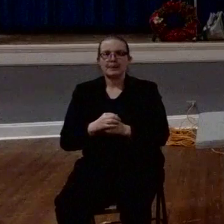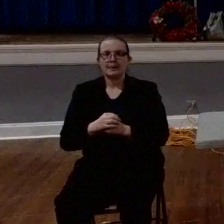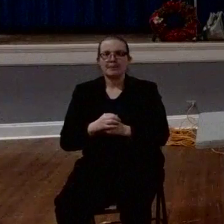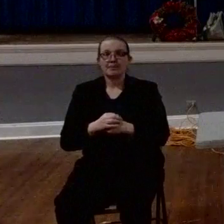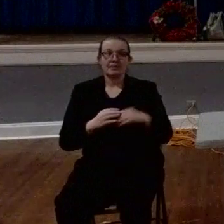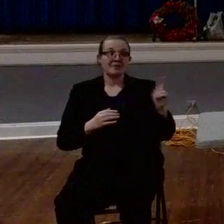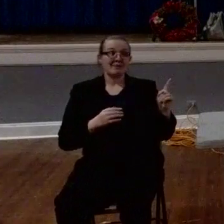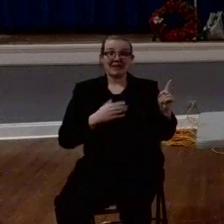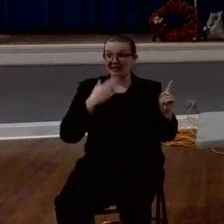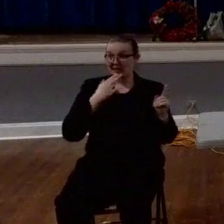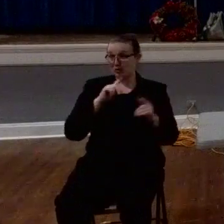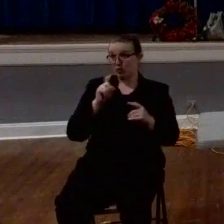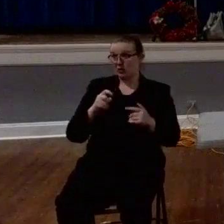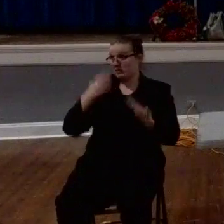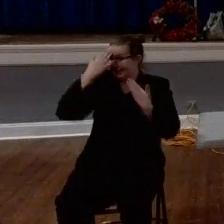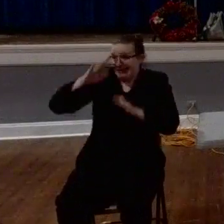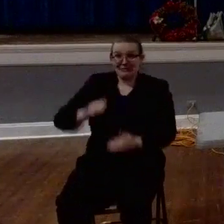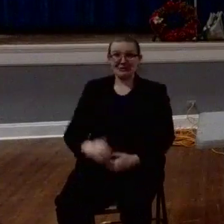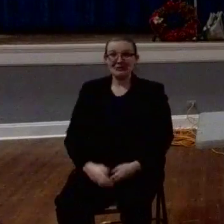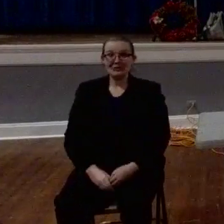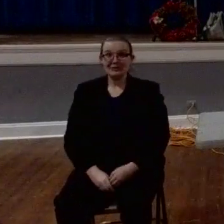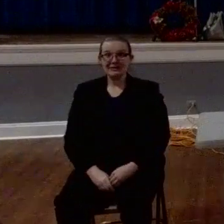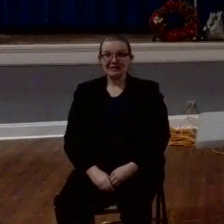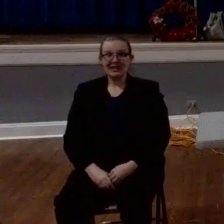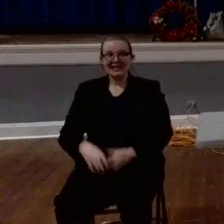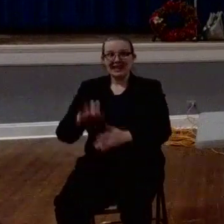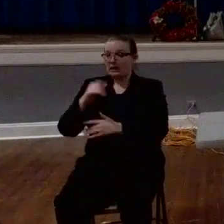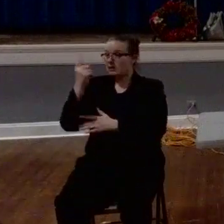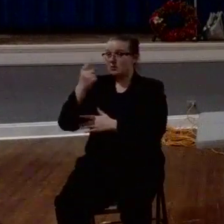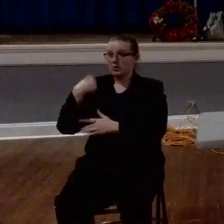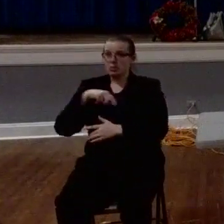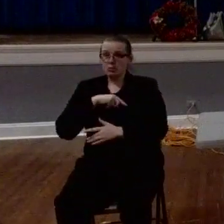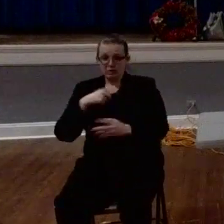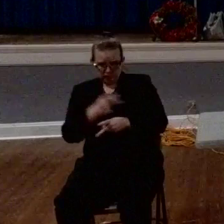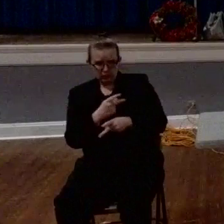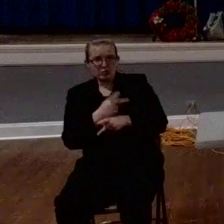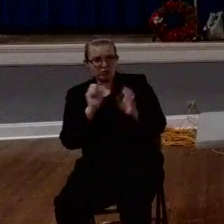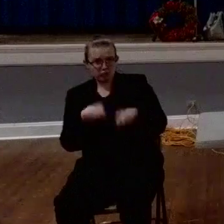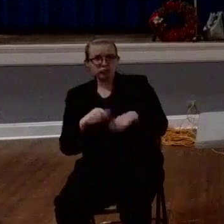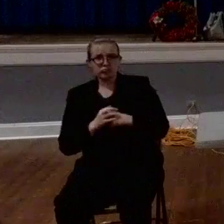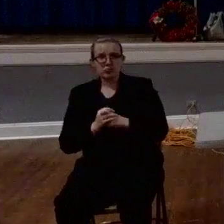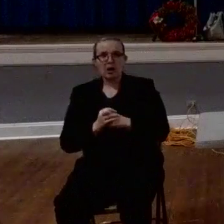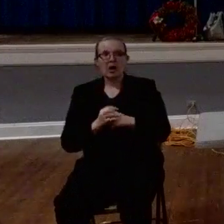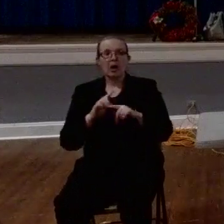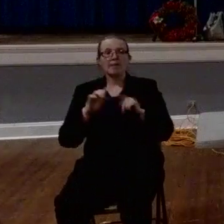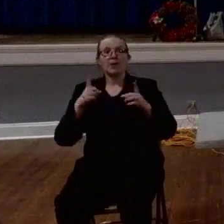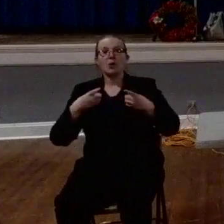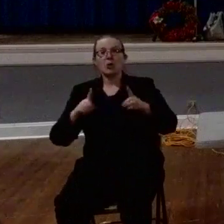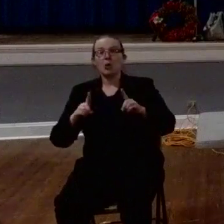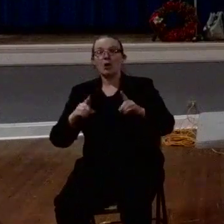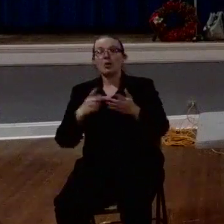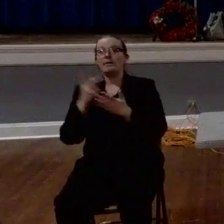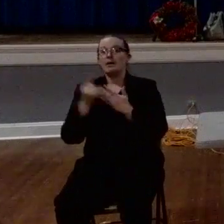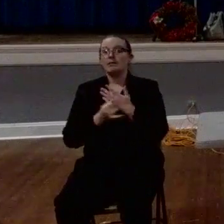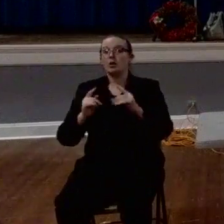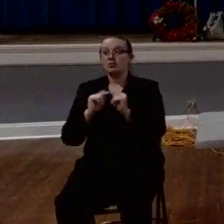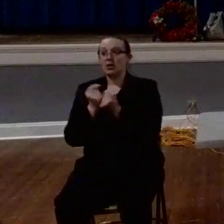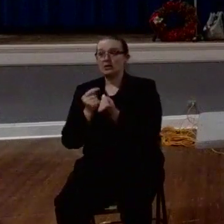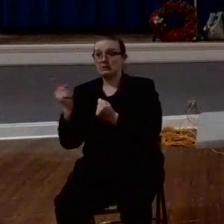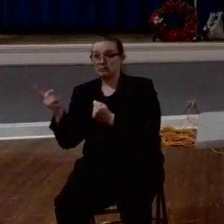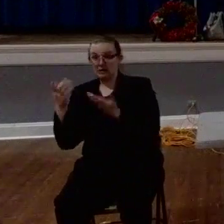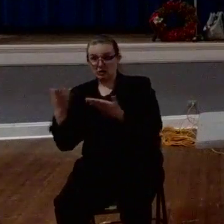Good question, Eddie. I don't know. That's something that we can find out. Correct, and while we have still our project team on contract,